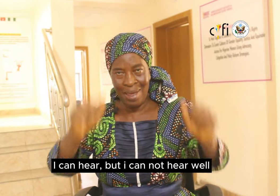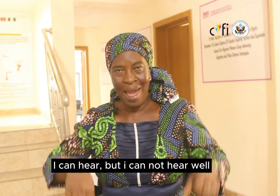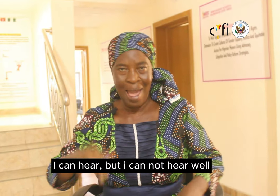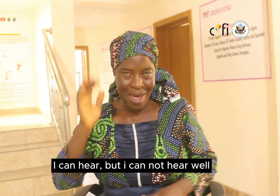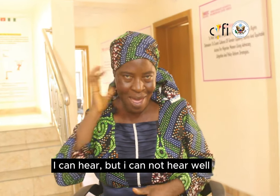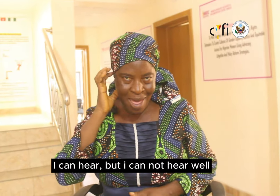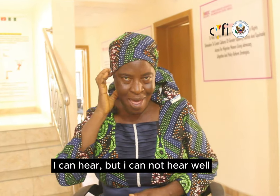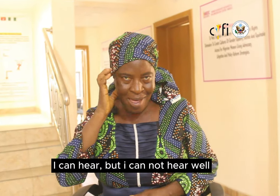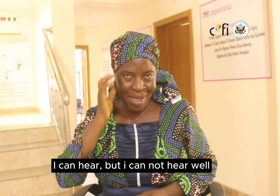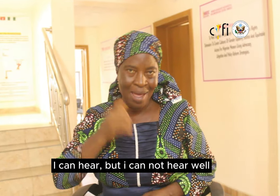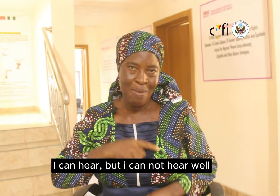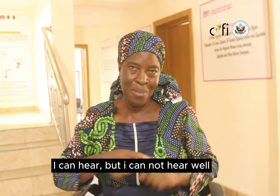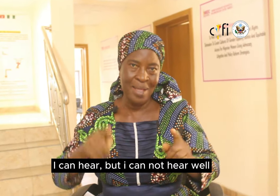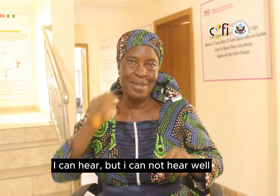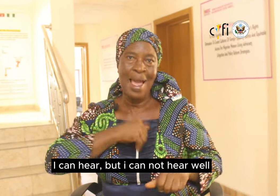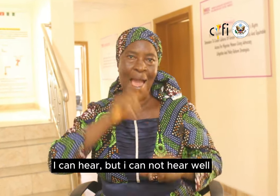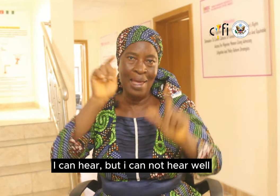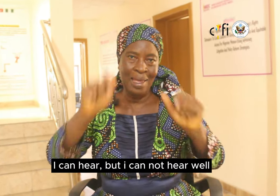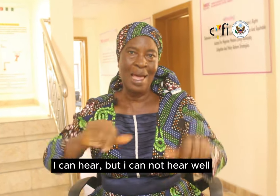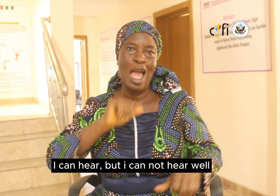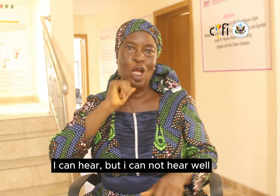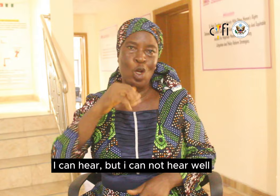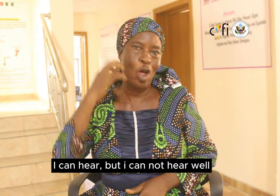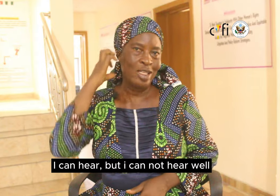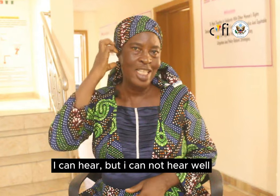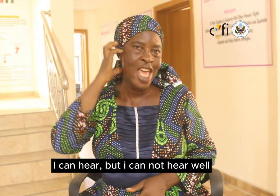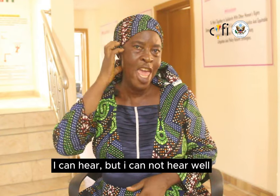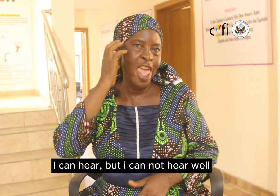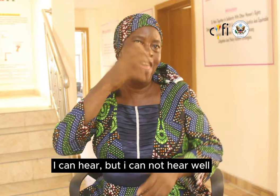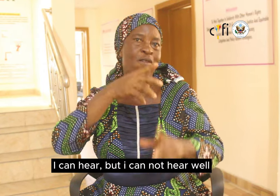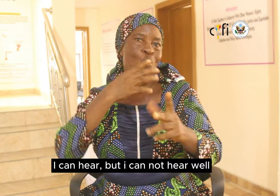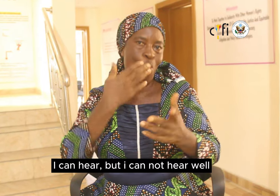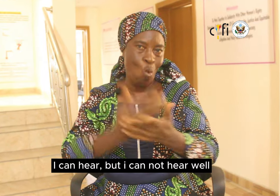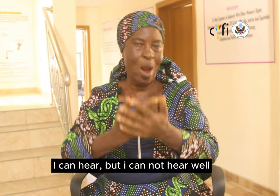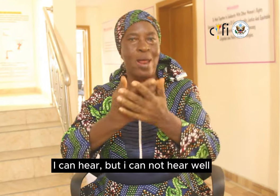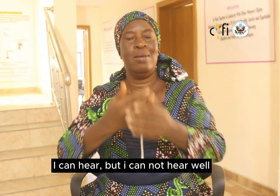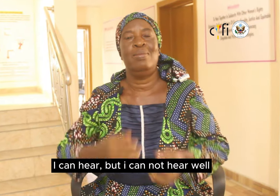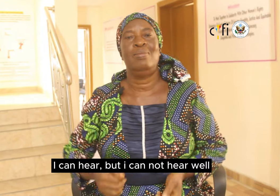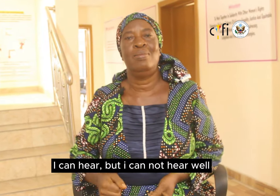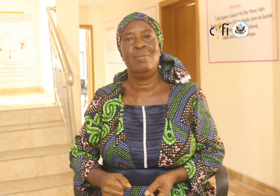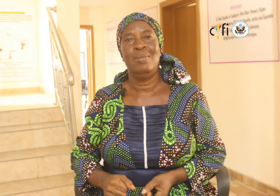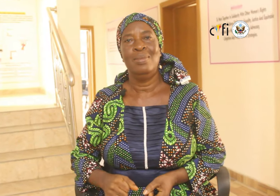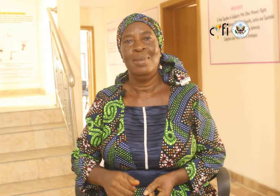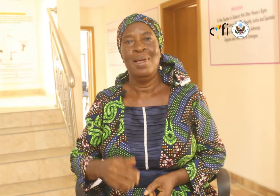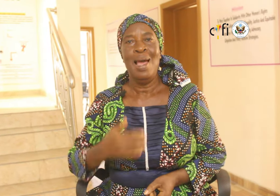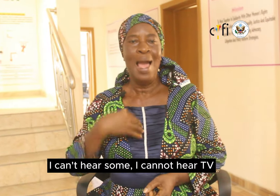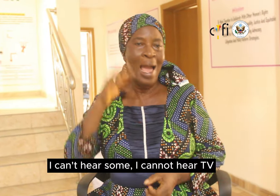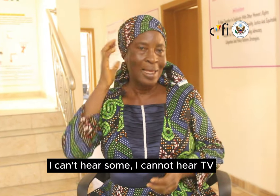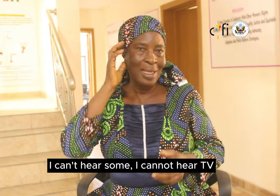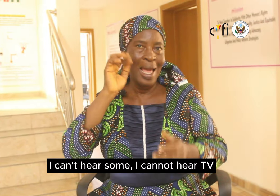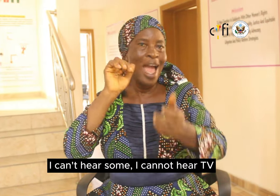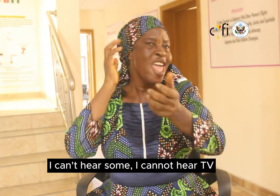can hear, but I cannot hear. I can